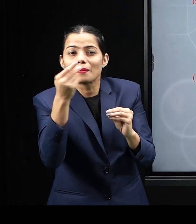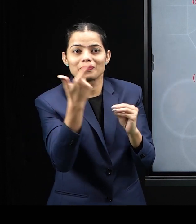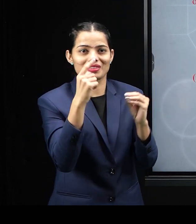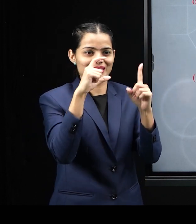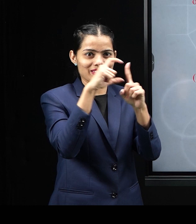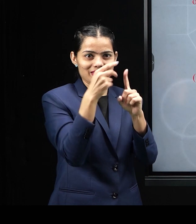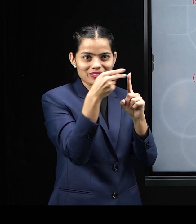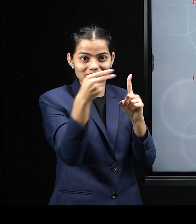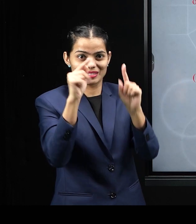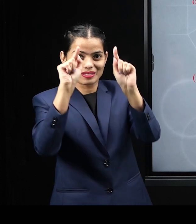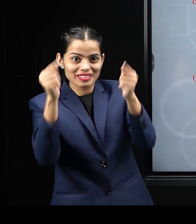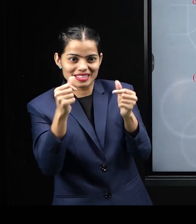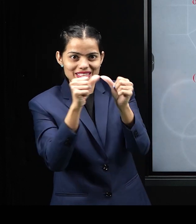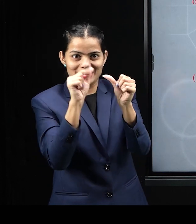A and B.